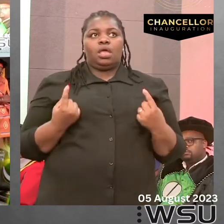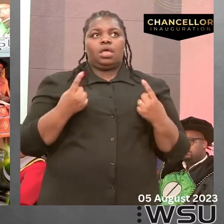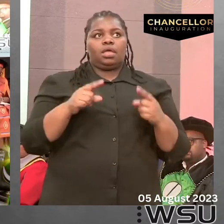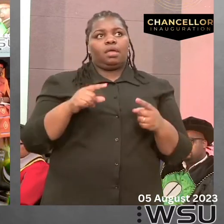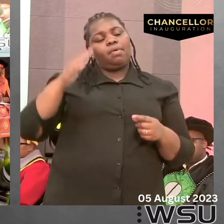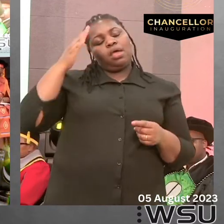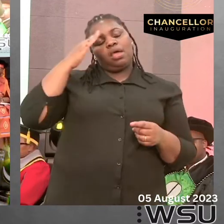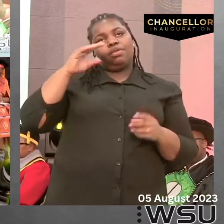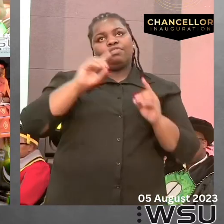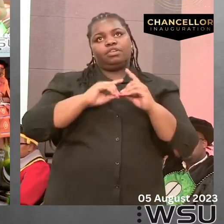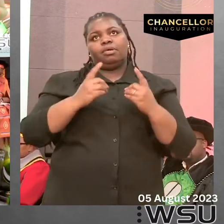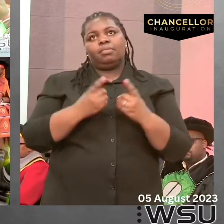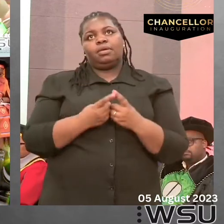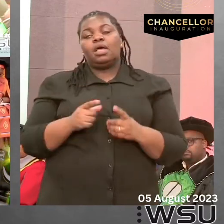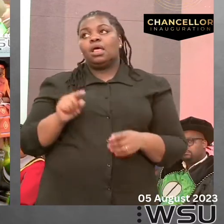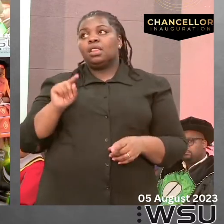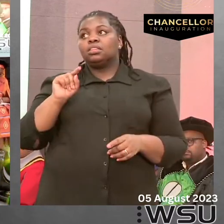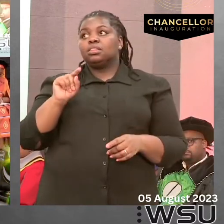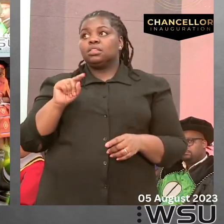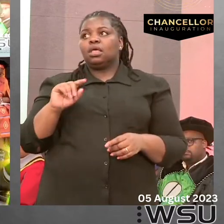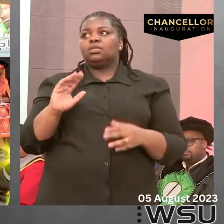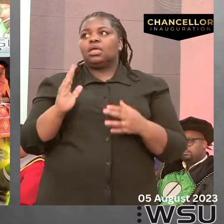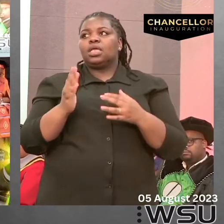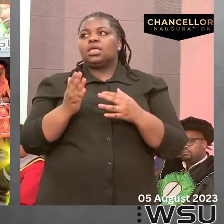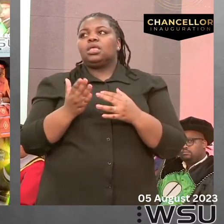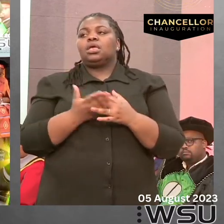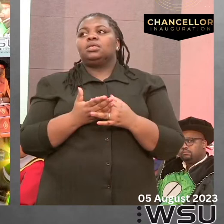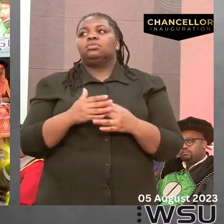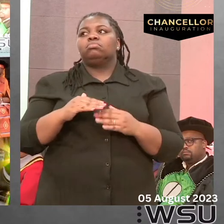of department here. That was the case up to